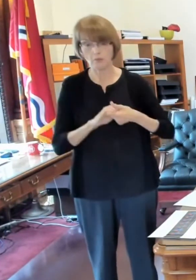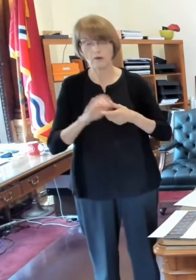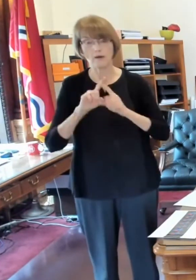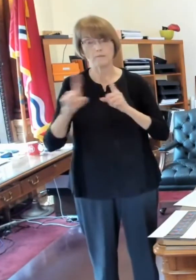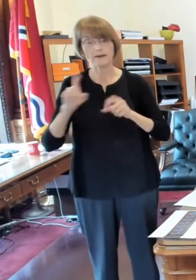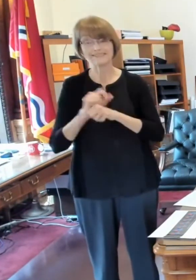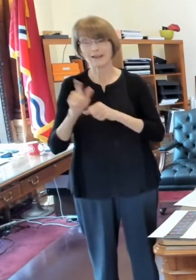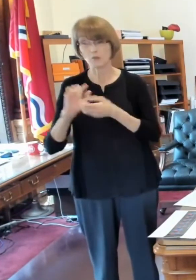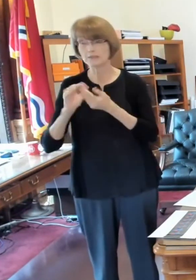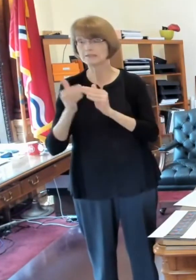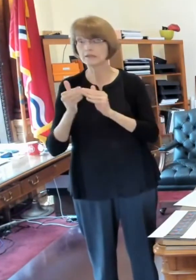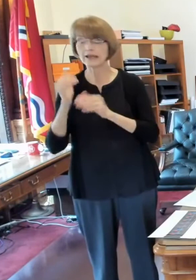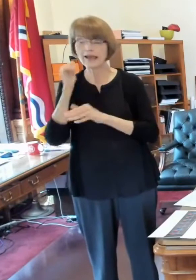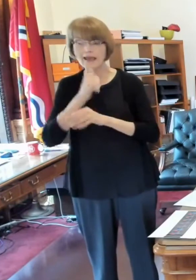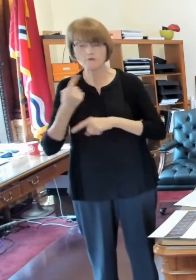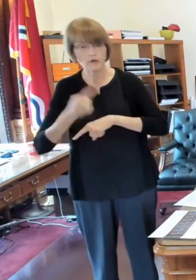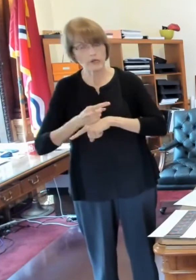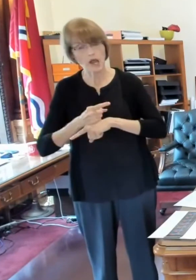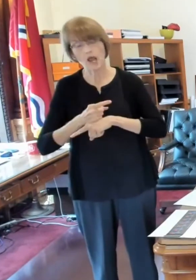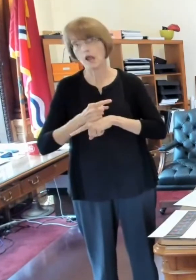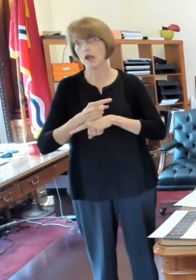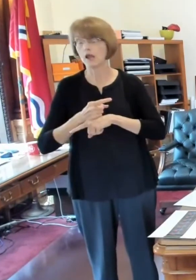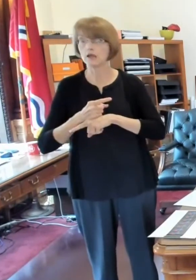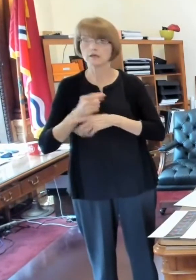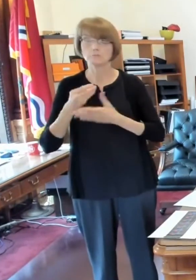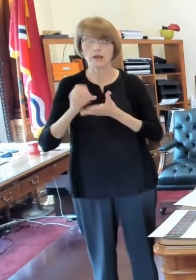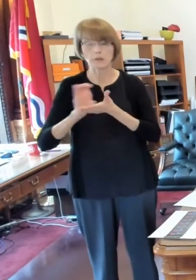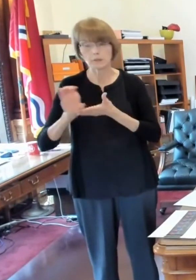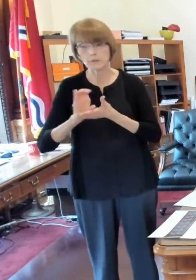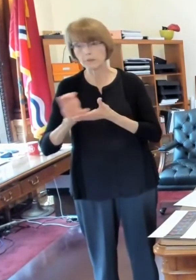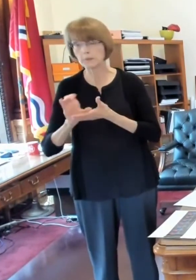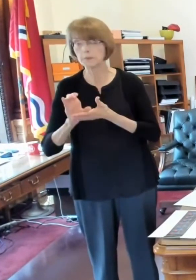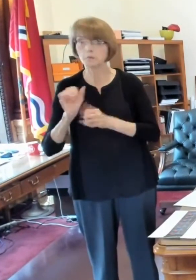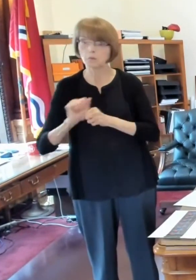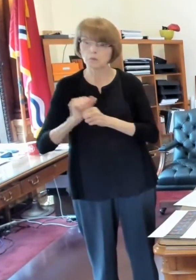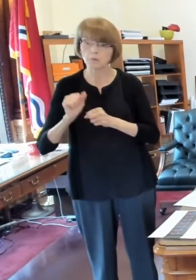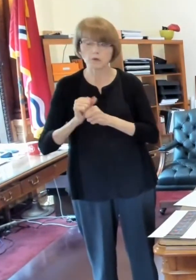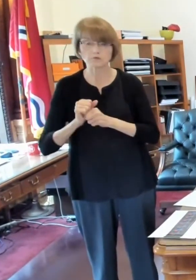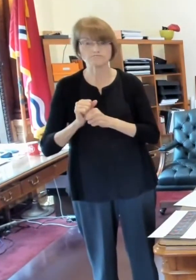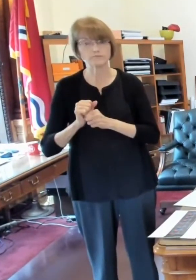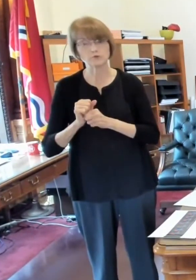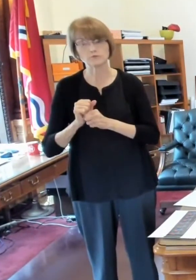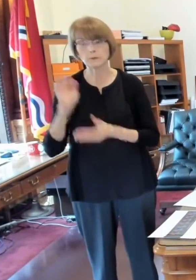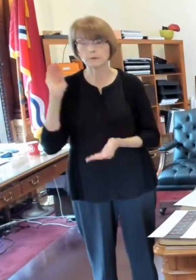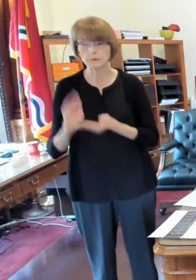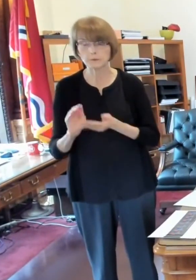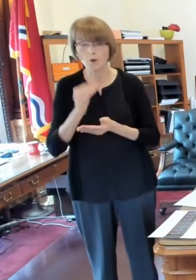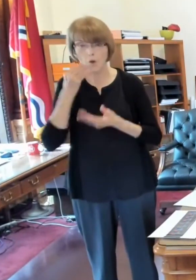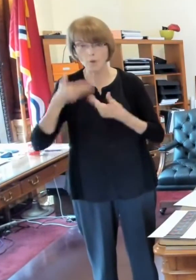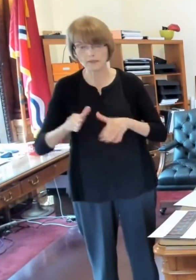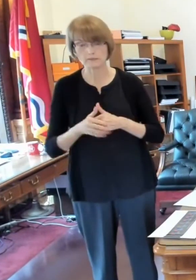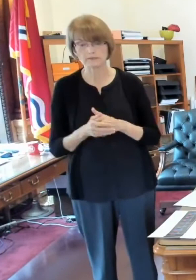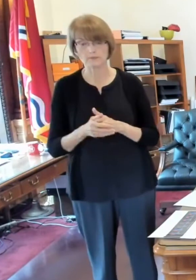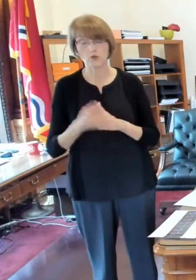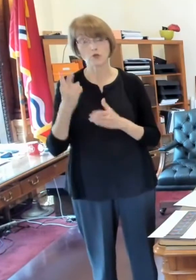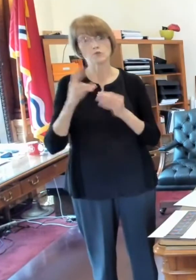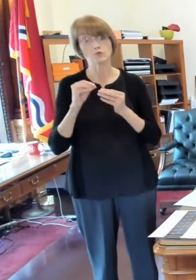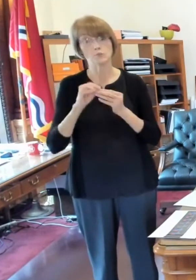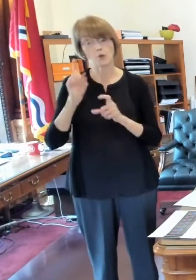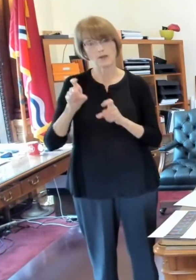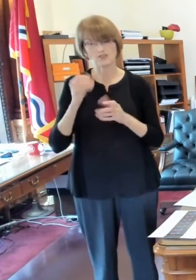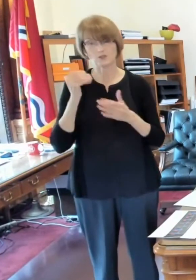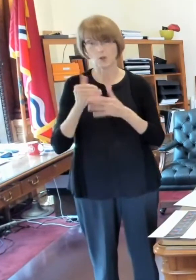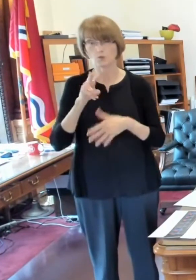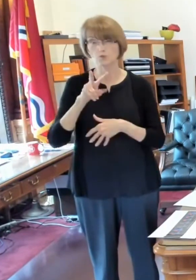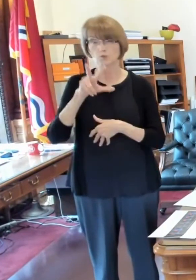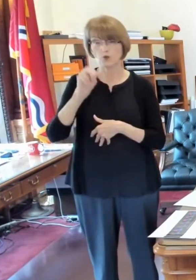that every day. All right, we have time for like 2 more questions, almost 2:30. So Michael's question,